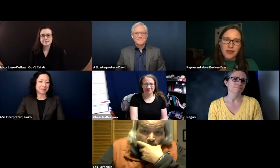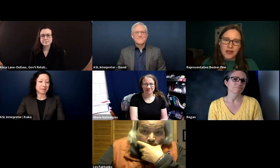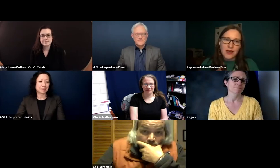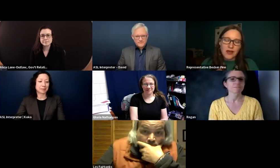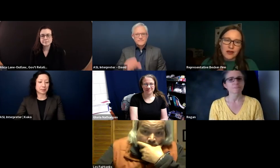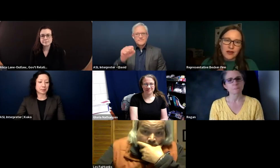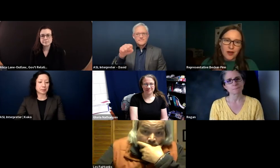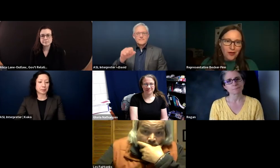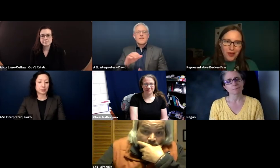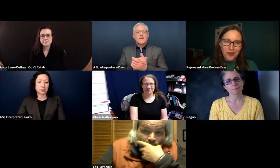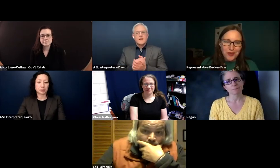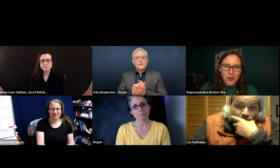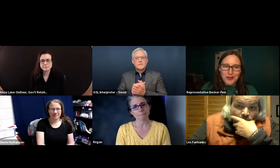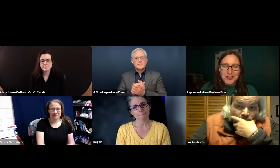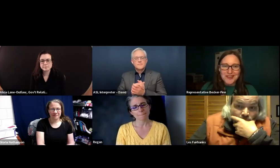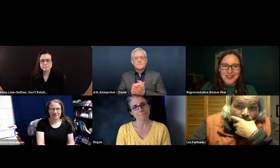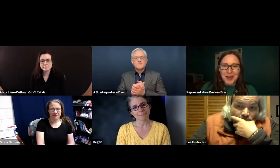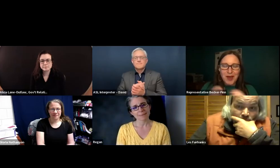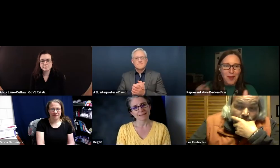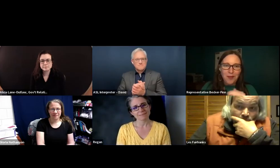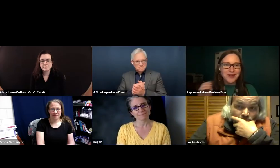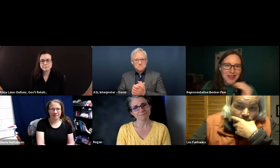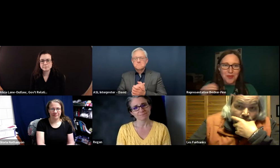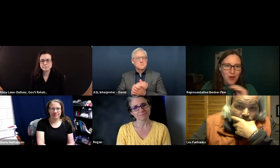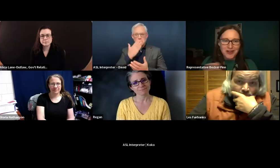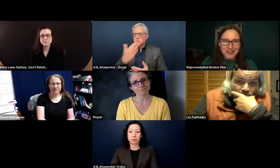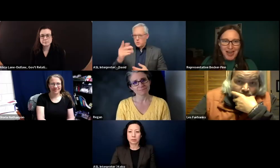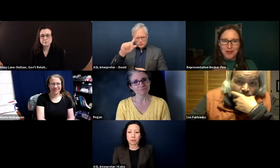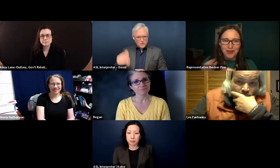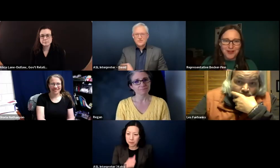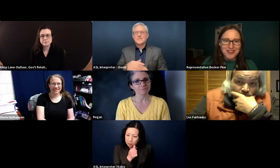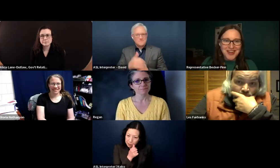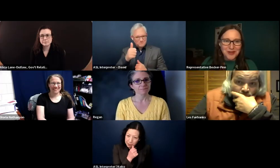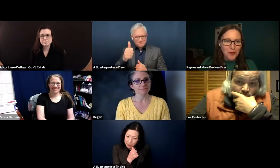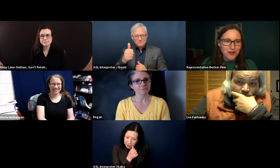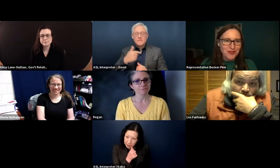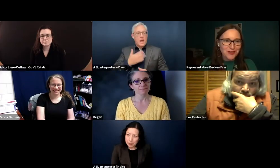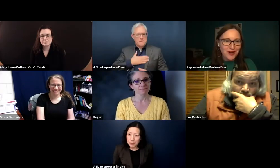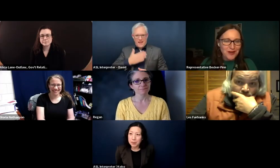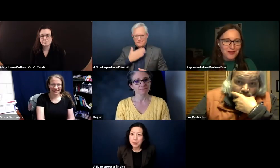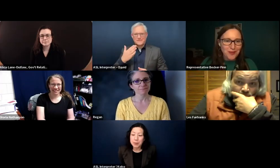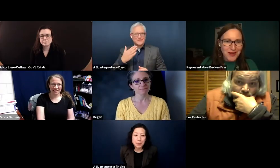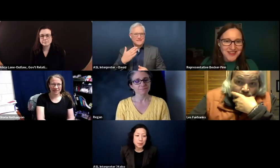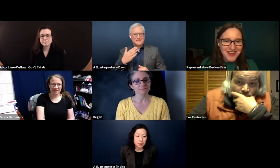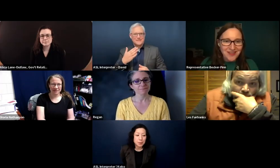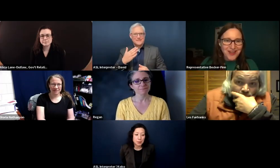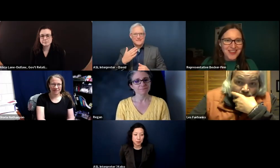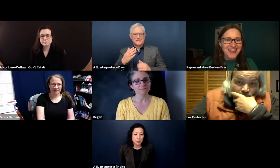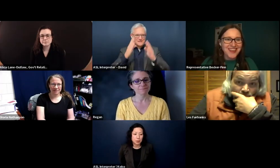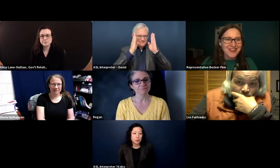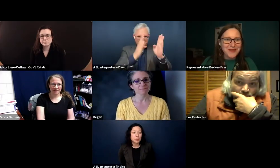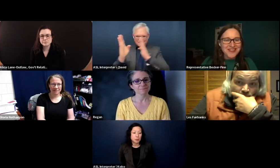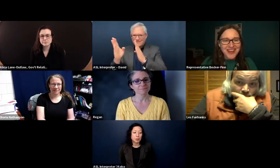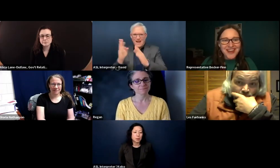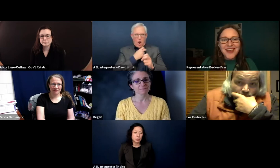Yeah, I think all good questions, and I'm happy to take them one at a time. It's hard to take notes to try to respond to